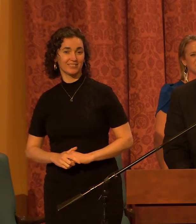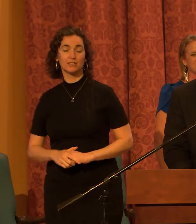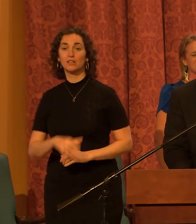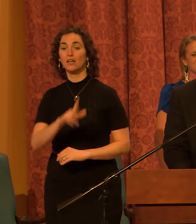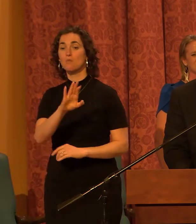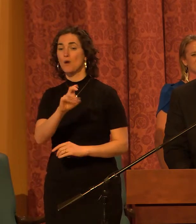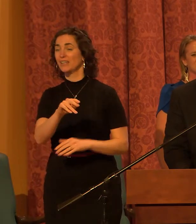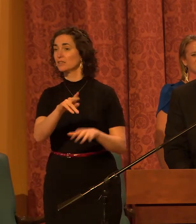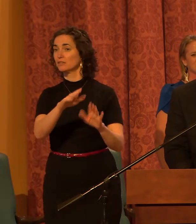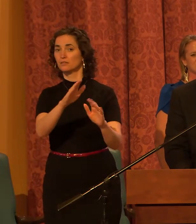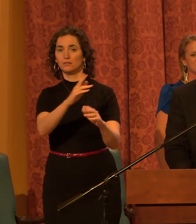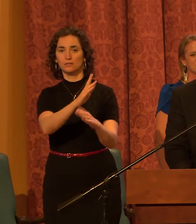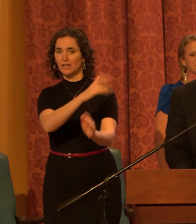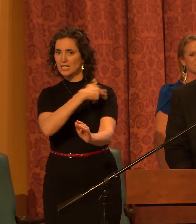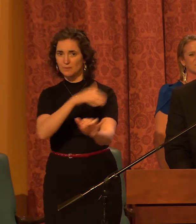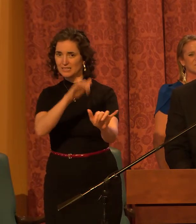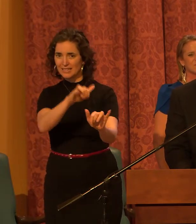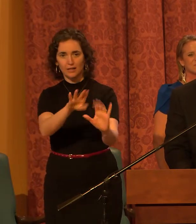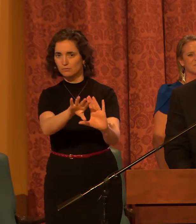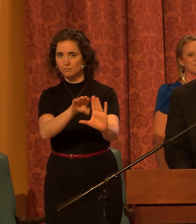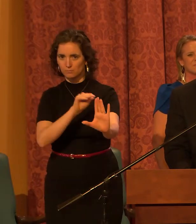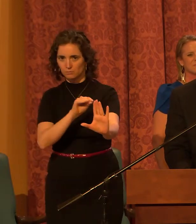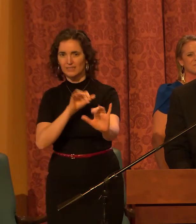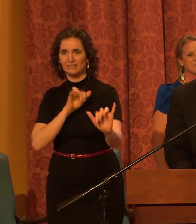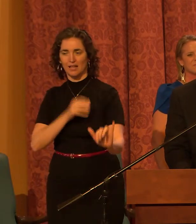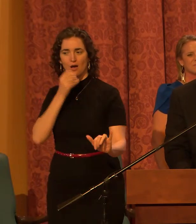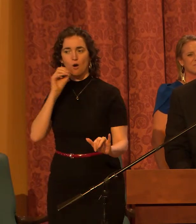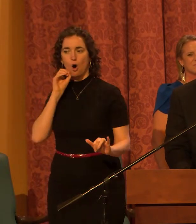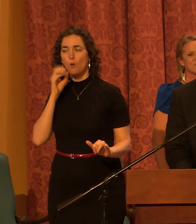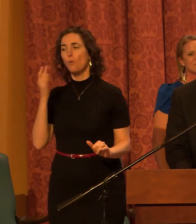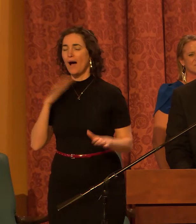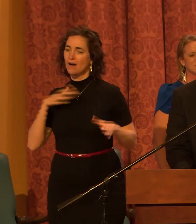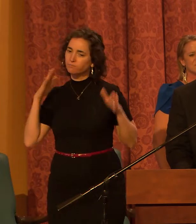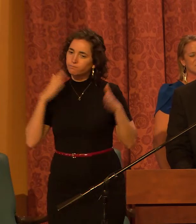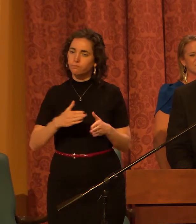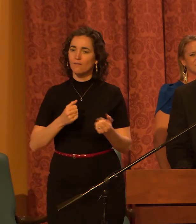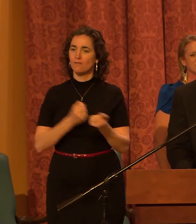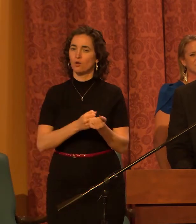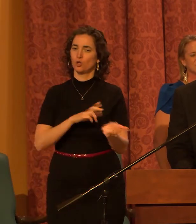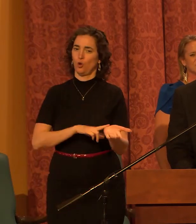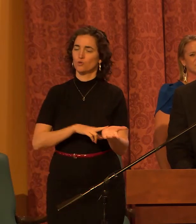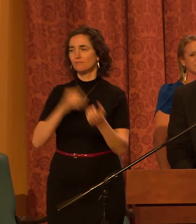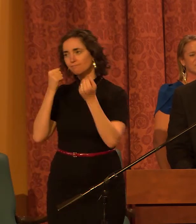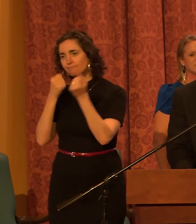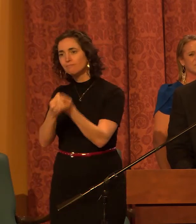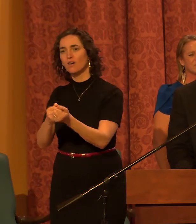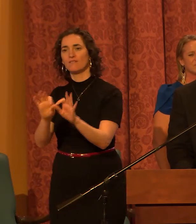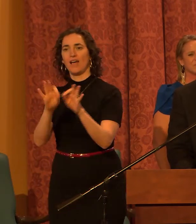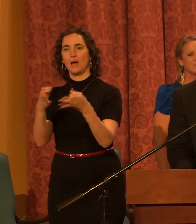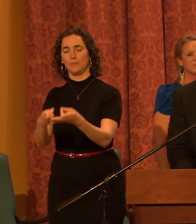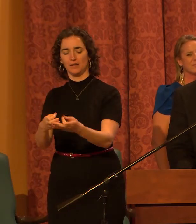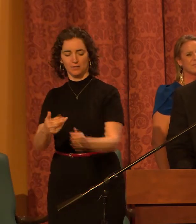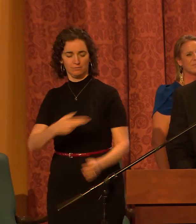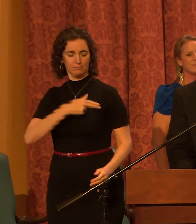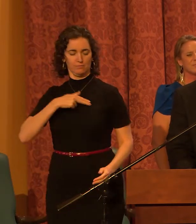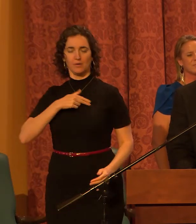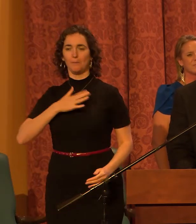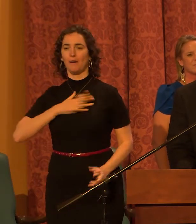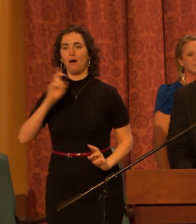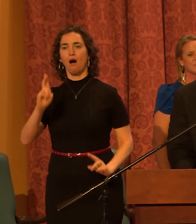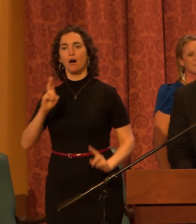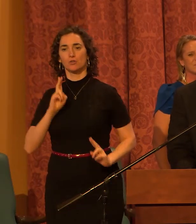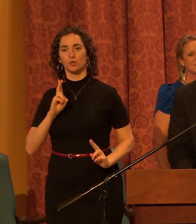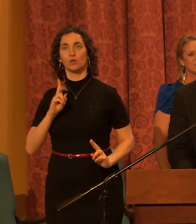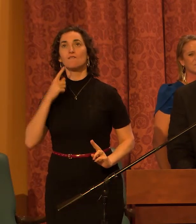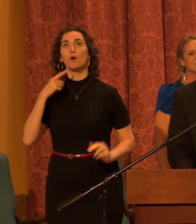out of the hospital for so long is proof of my constant devotion to nursing and your family, and I wear it like a badge of honor, not only of what I